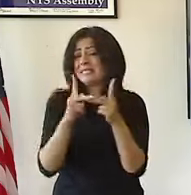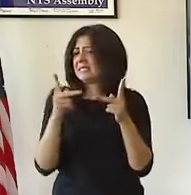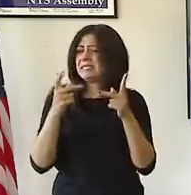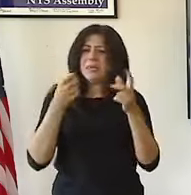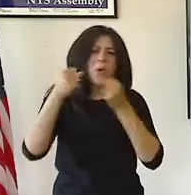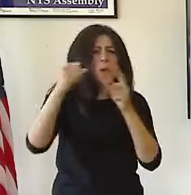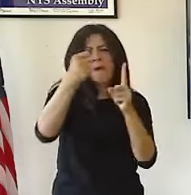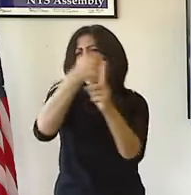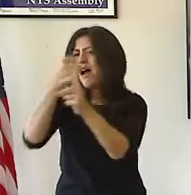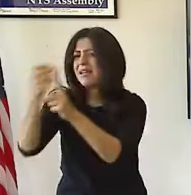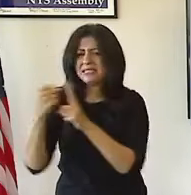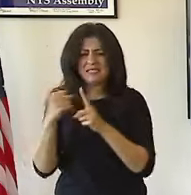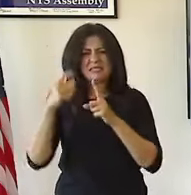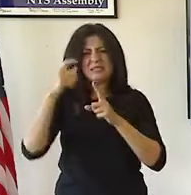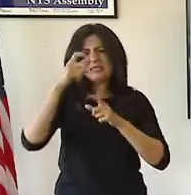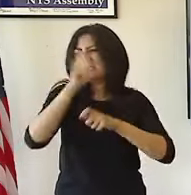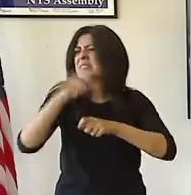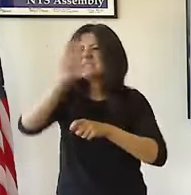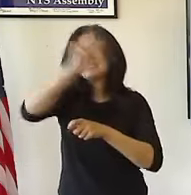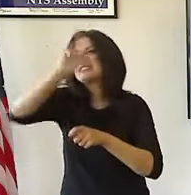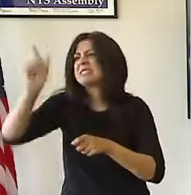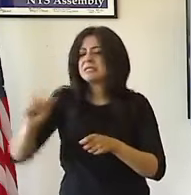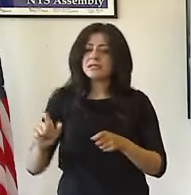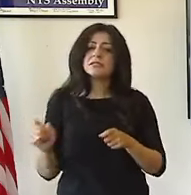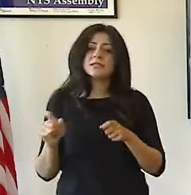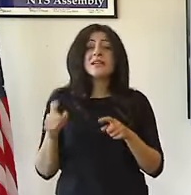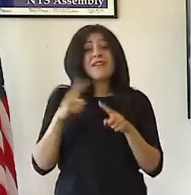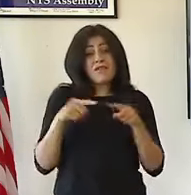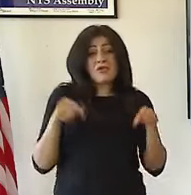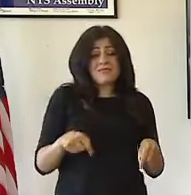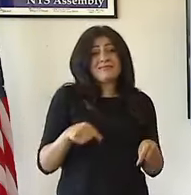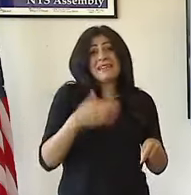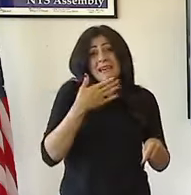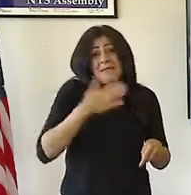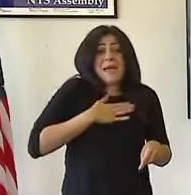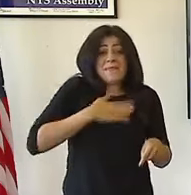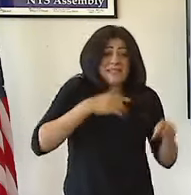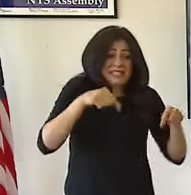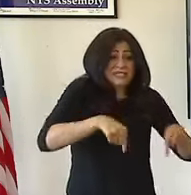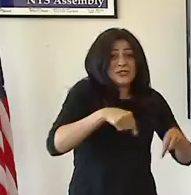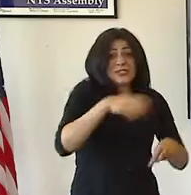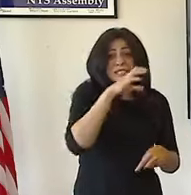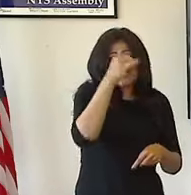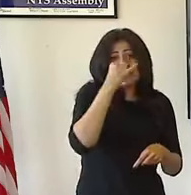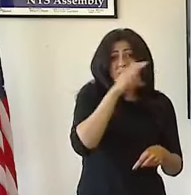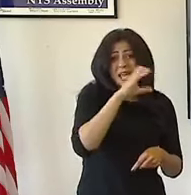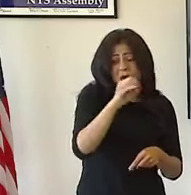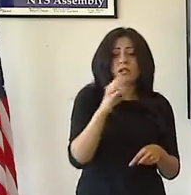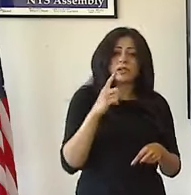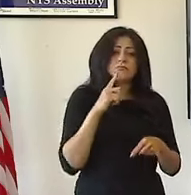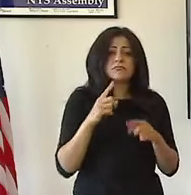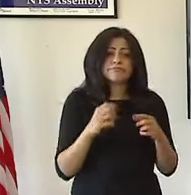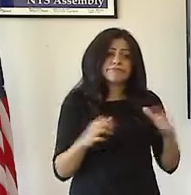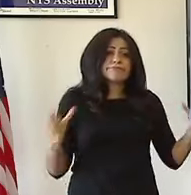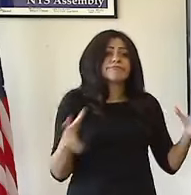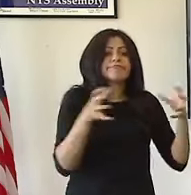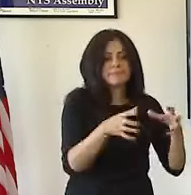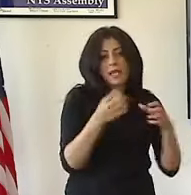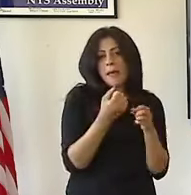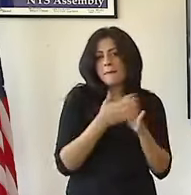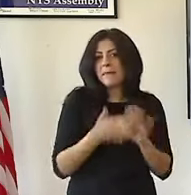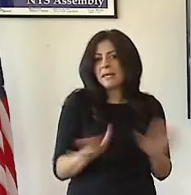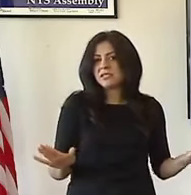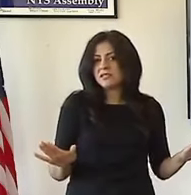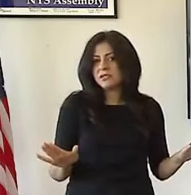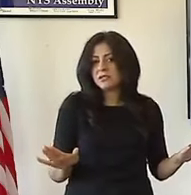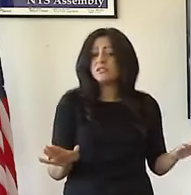experienced relatively peaceful, in fact, I think peaceful activities that is not something that we're able